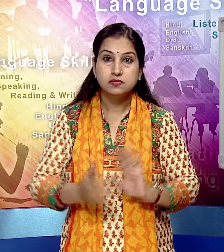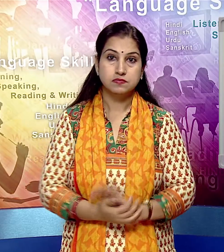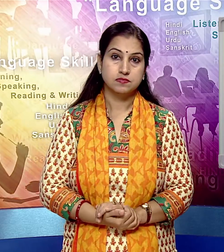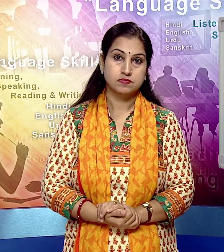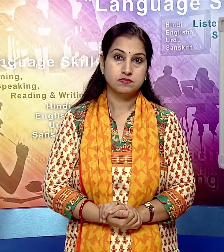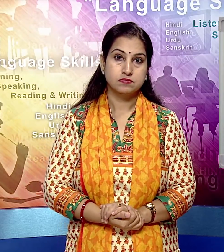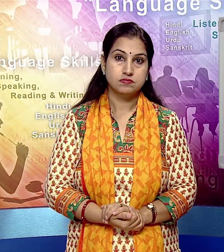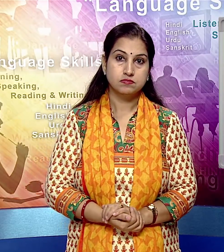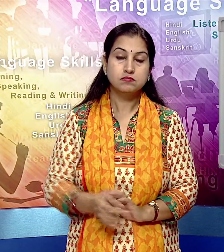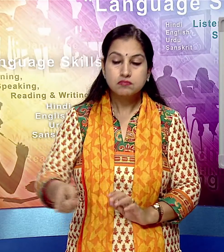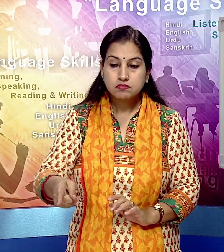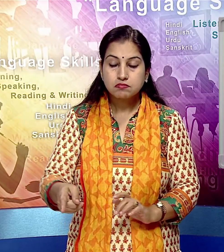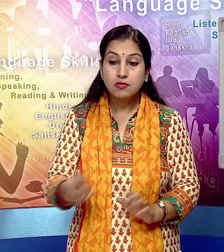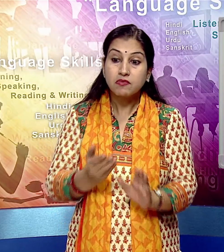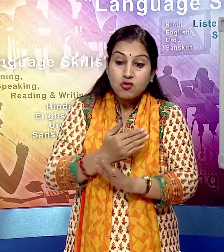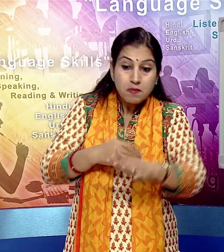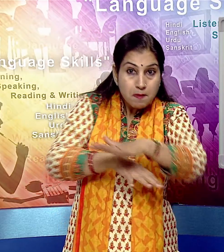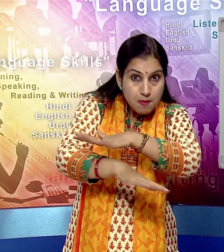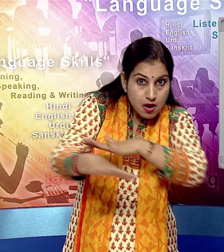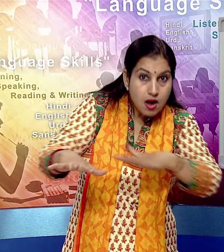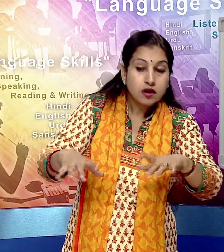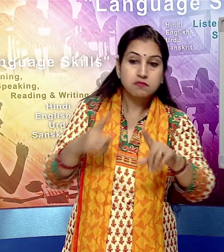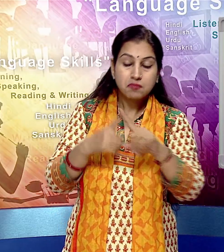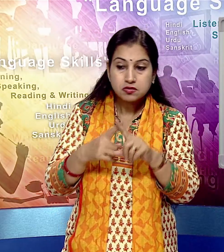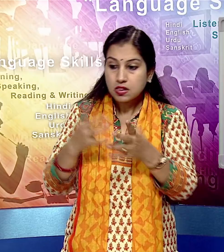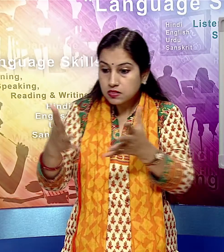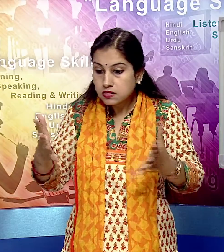It needs proper planning and preparation.